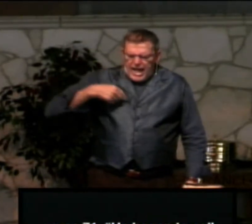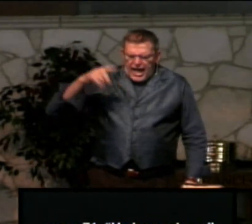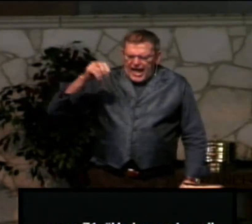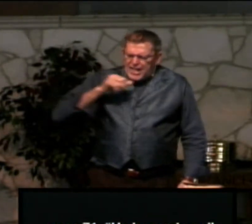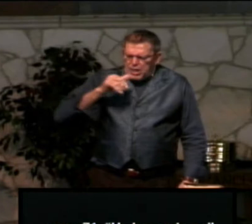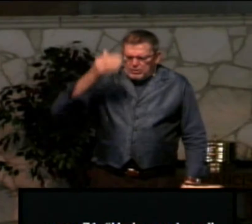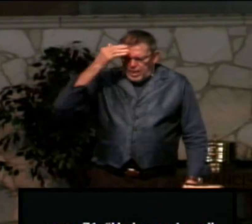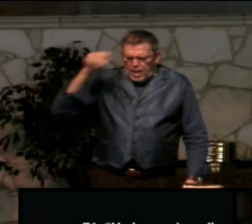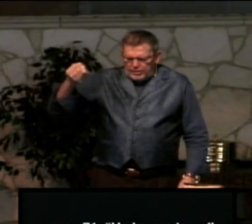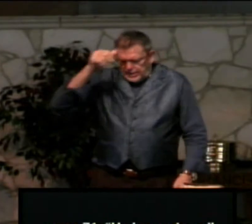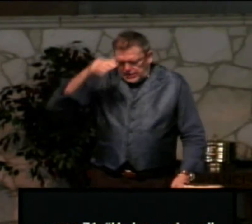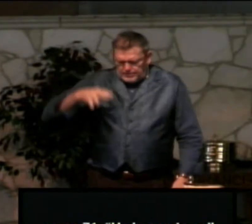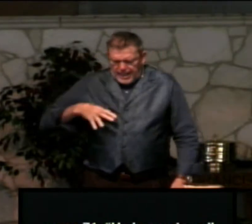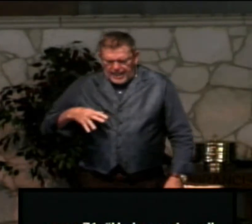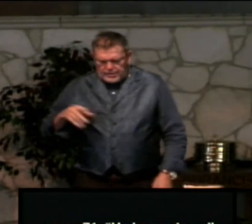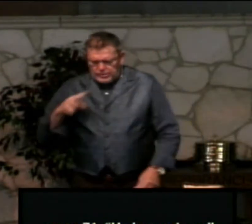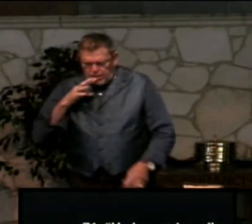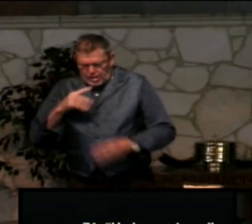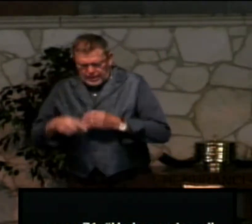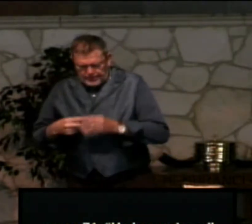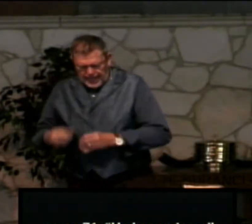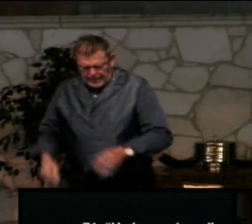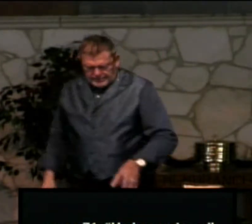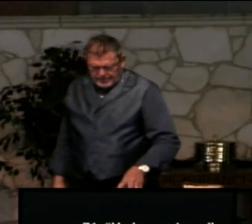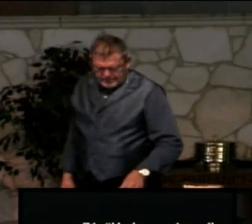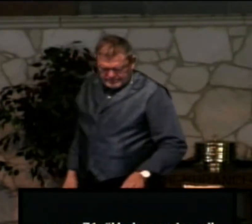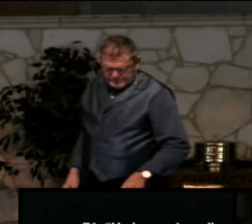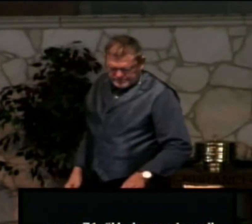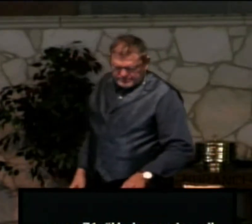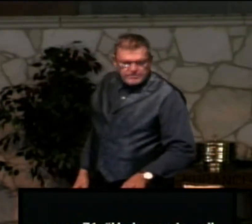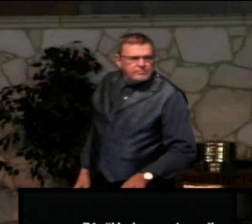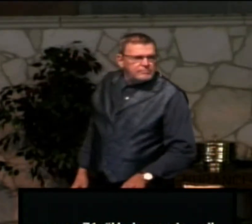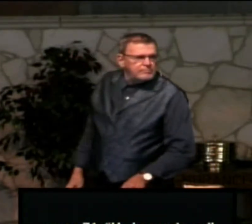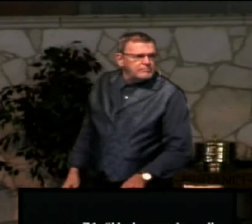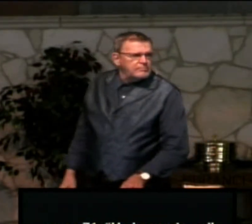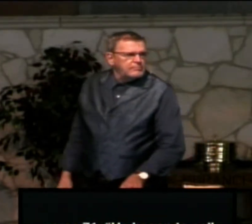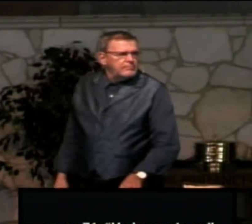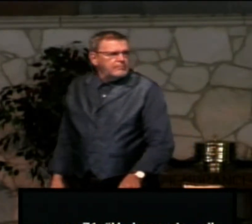them, I don't know this man you're talking about.